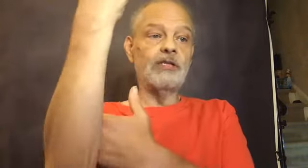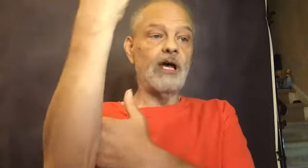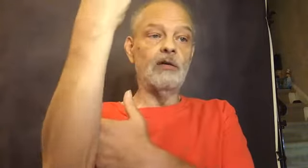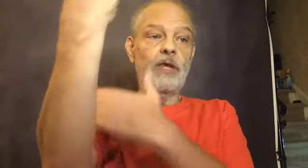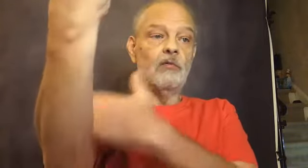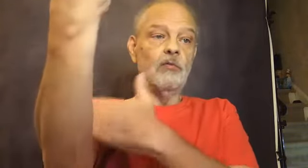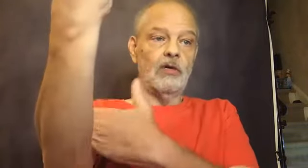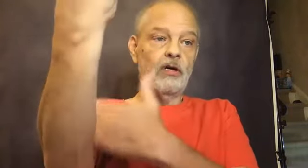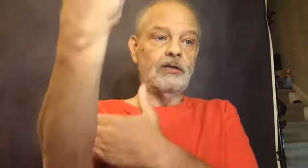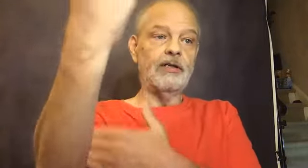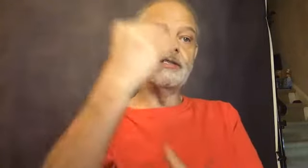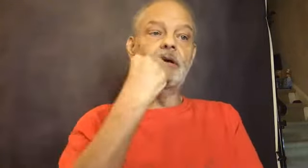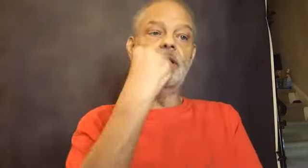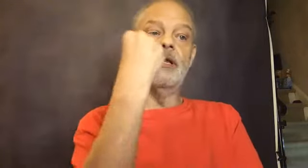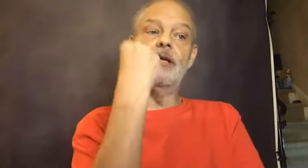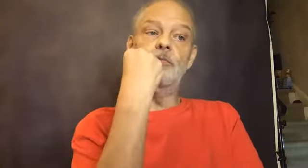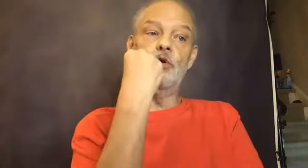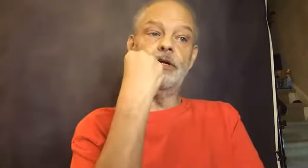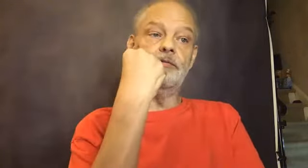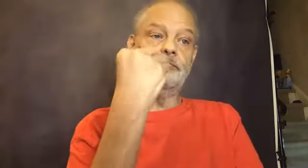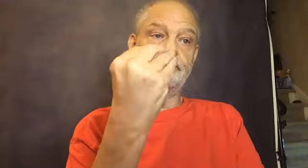sign, without on the inside, eat morning.